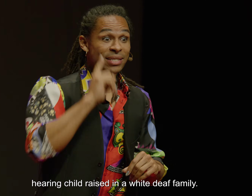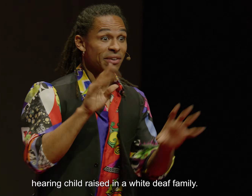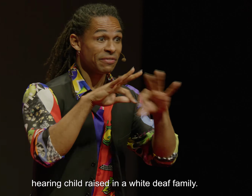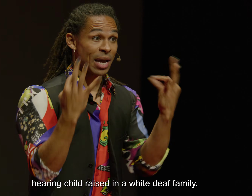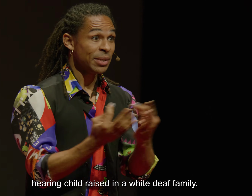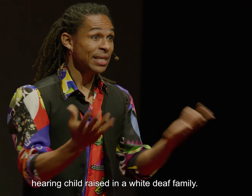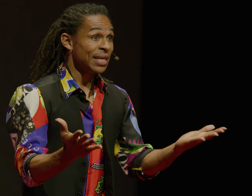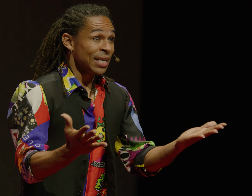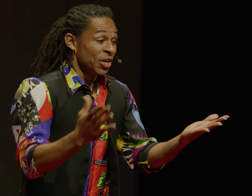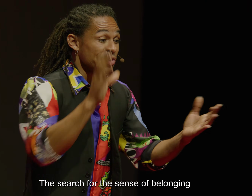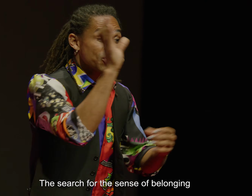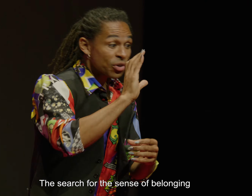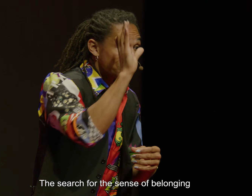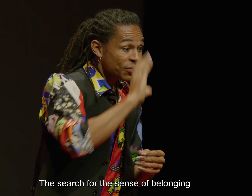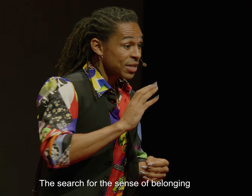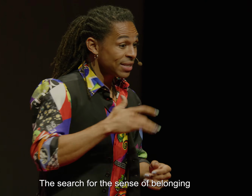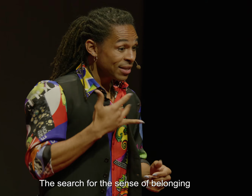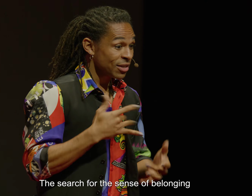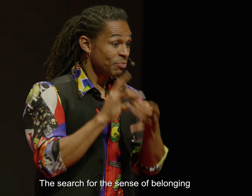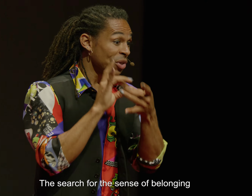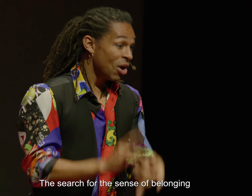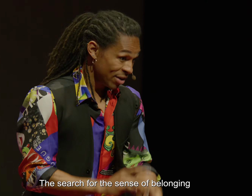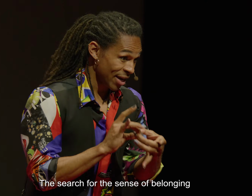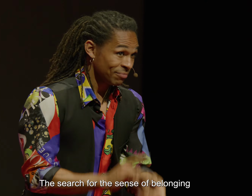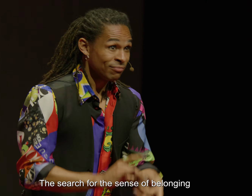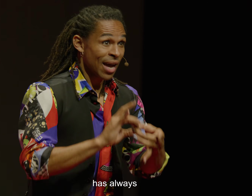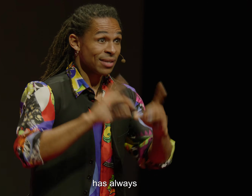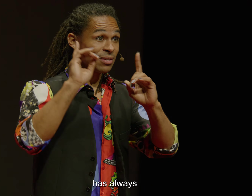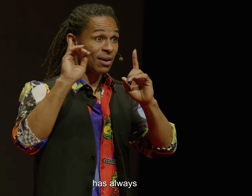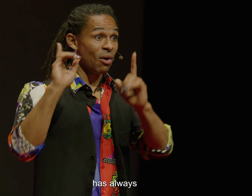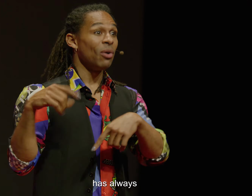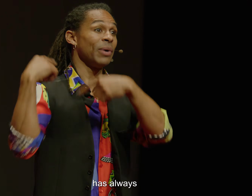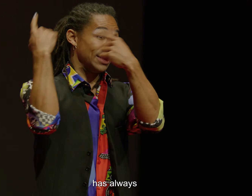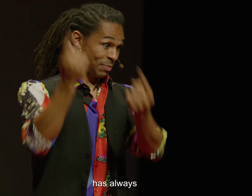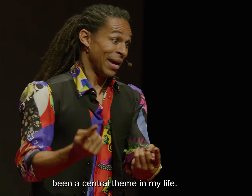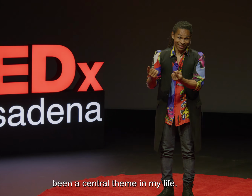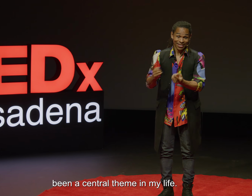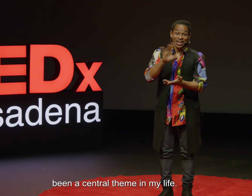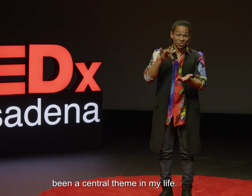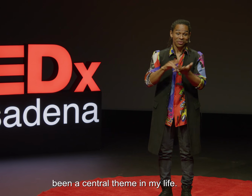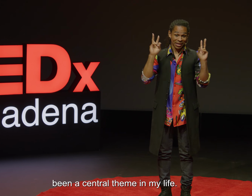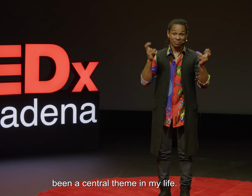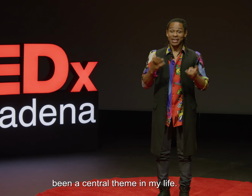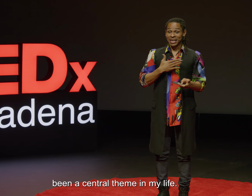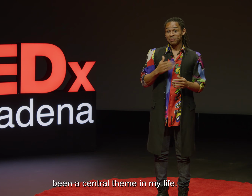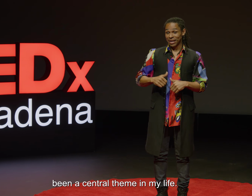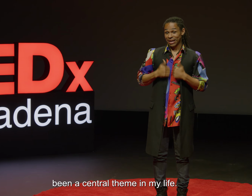deaf family, the search for the sense of belonging has always been a central theme in my